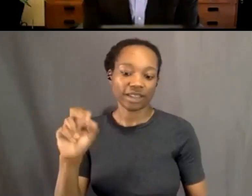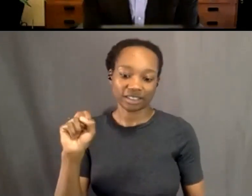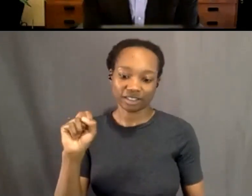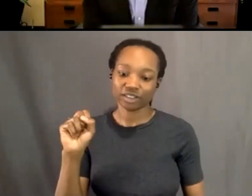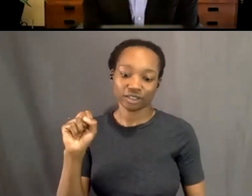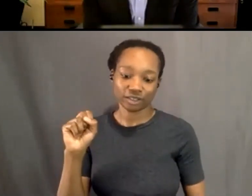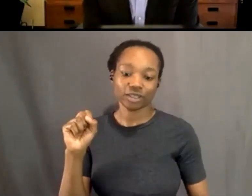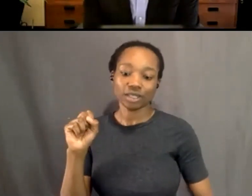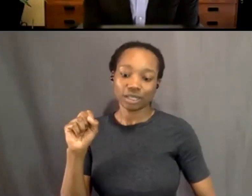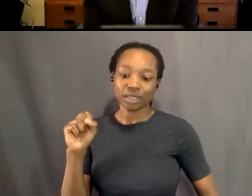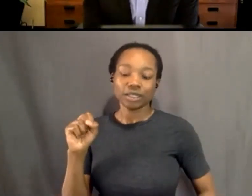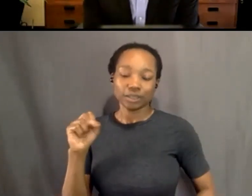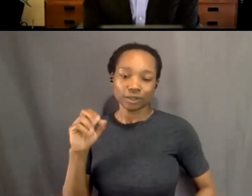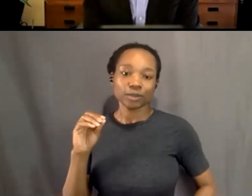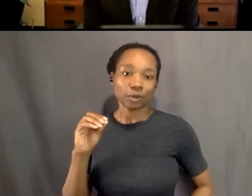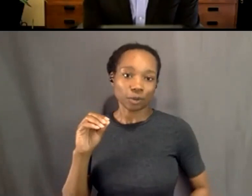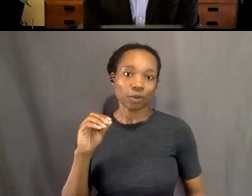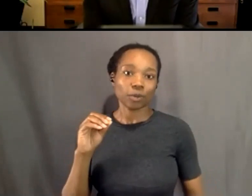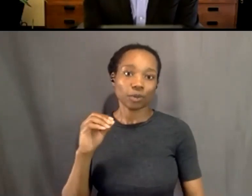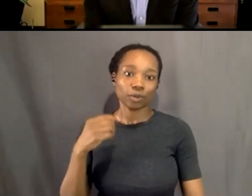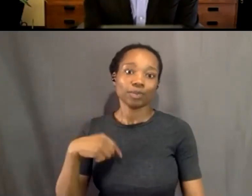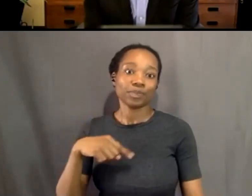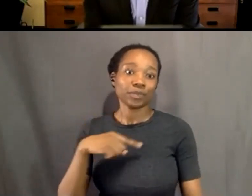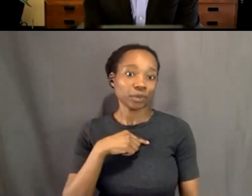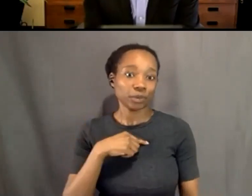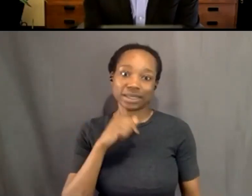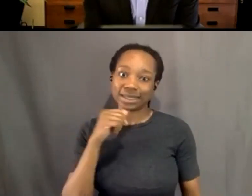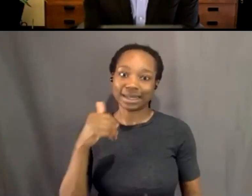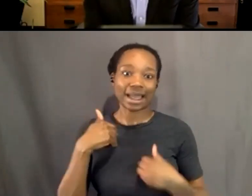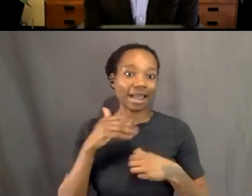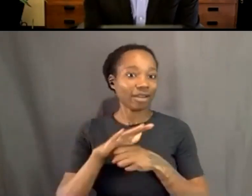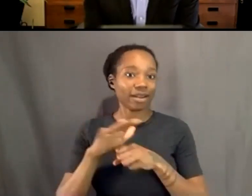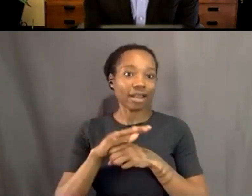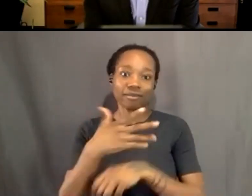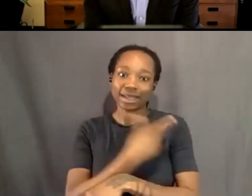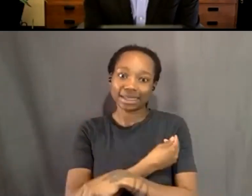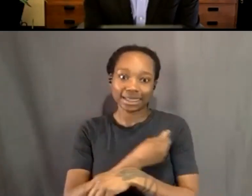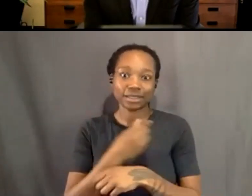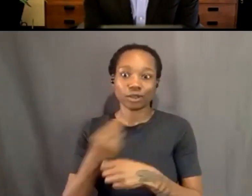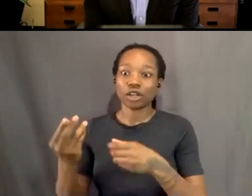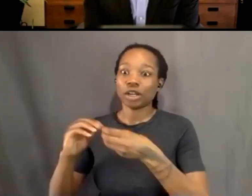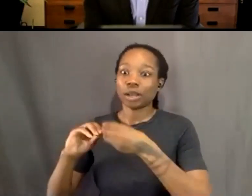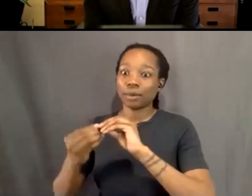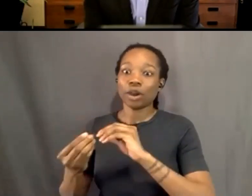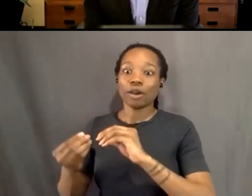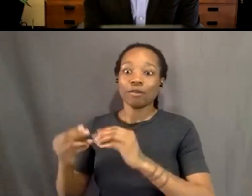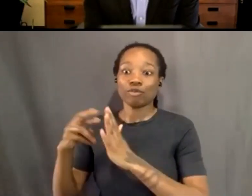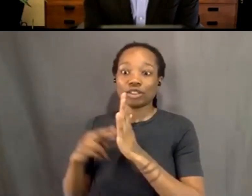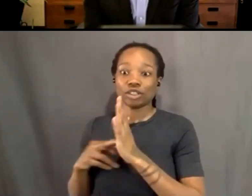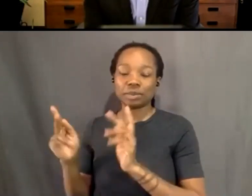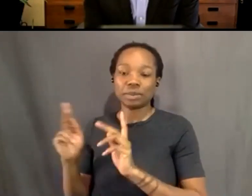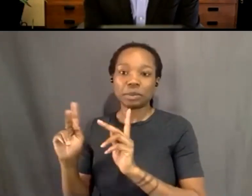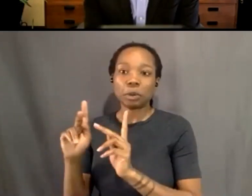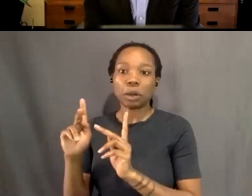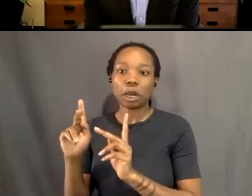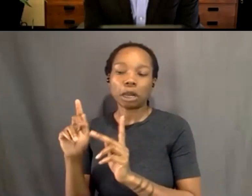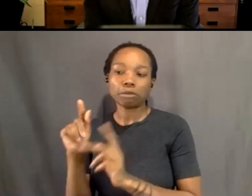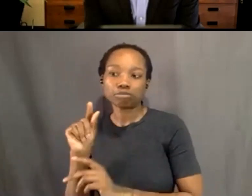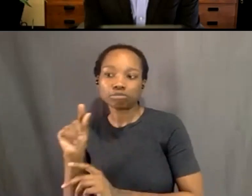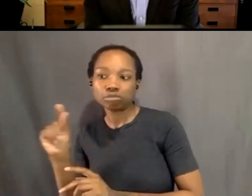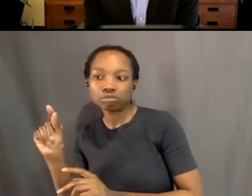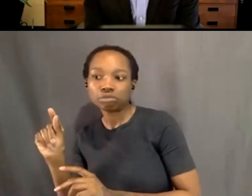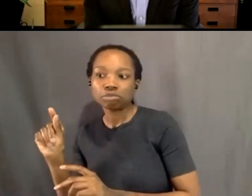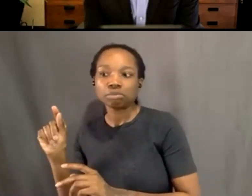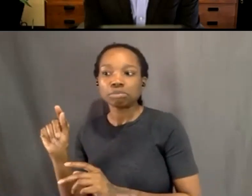didn't have a lot of vaccine, then the number of registrations were really, really small. And so it was very hard